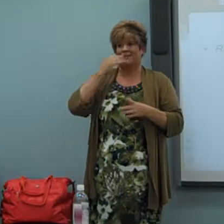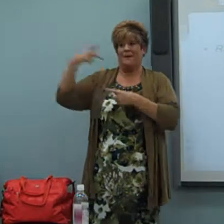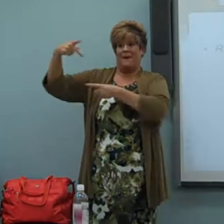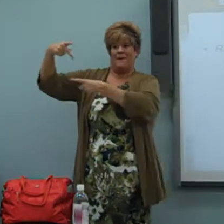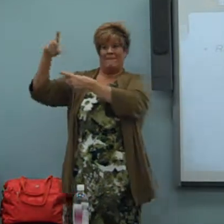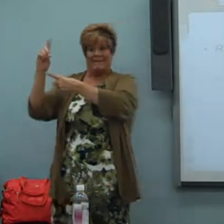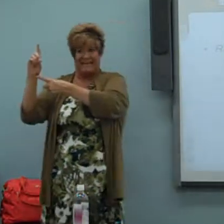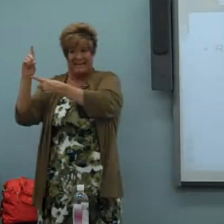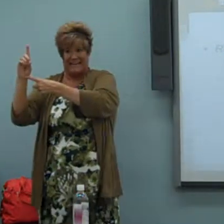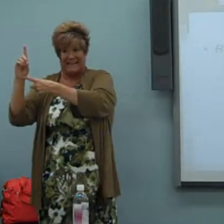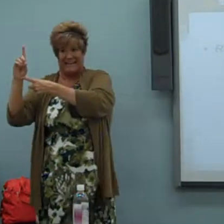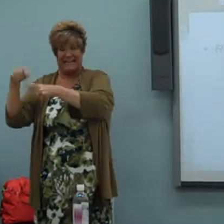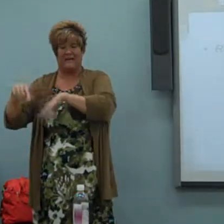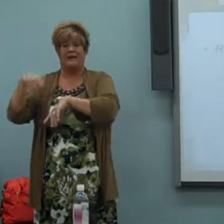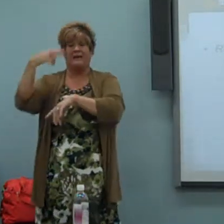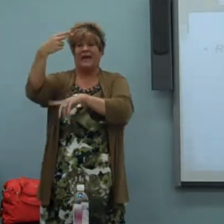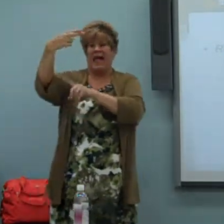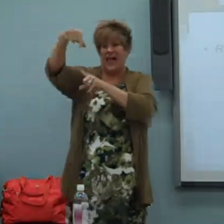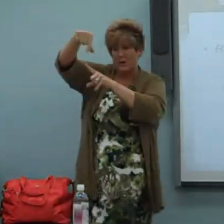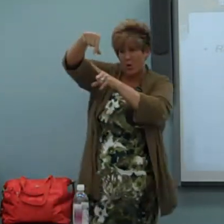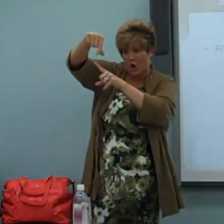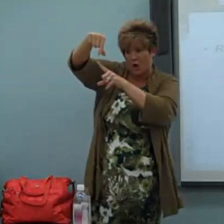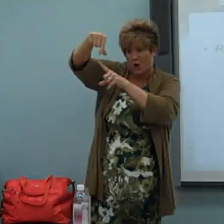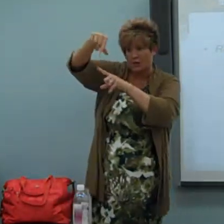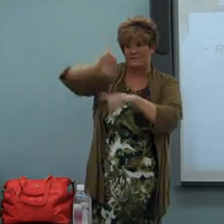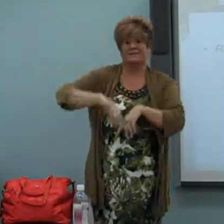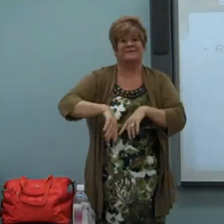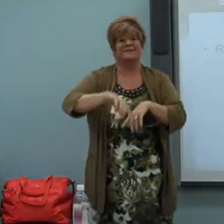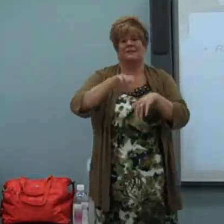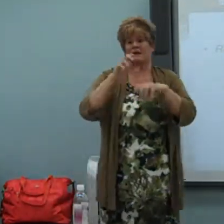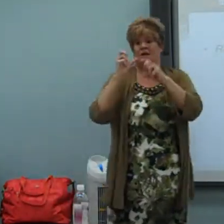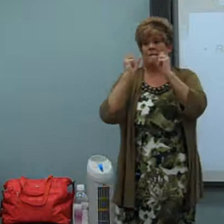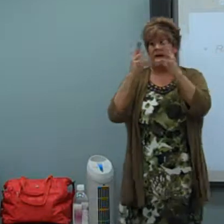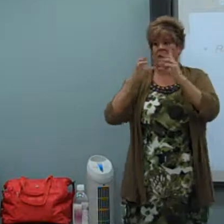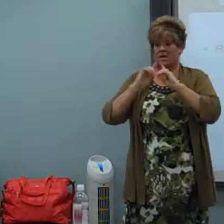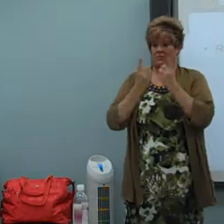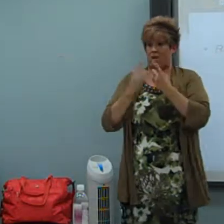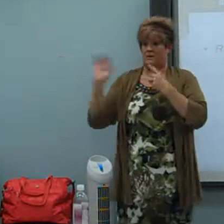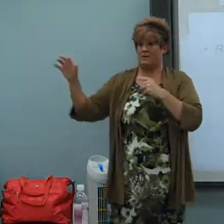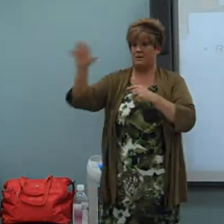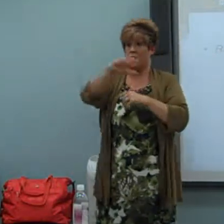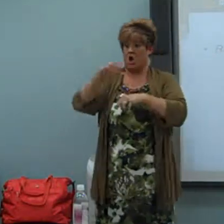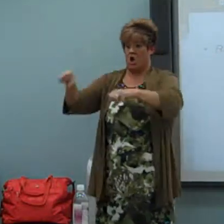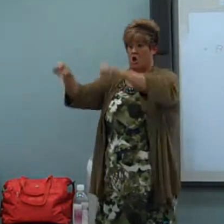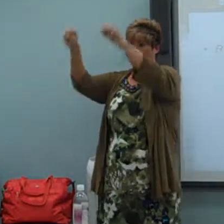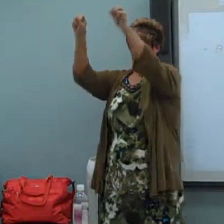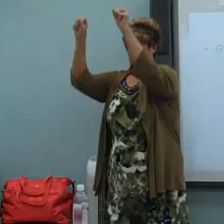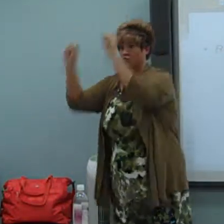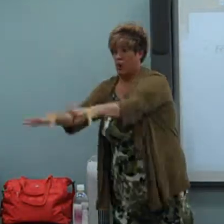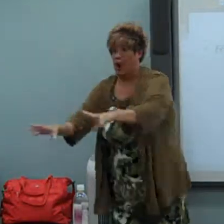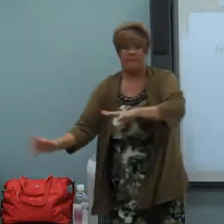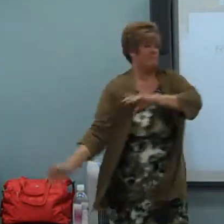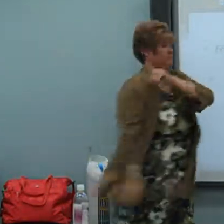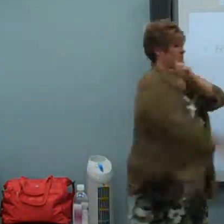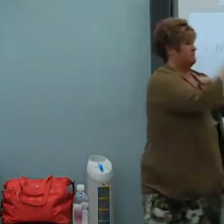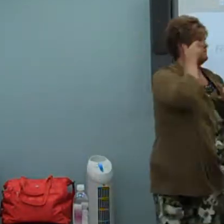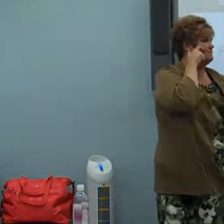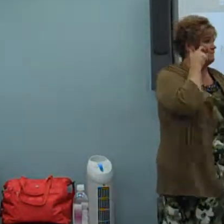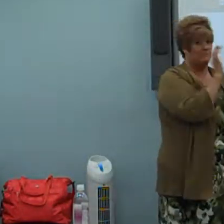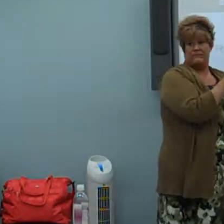So I am the director, and then we have many other people that are working in the Sorensen office in the departments. So a lot